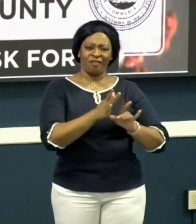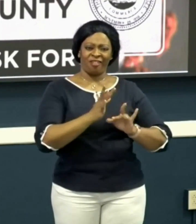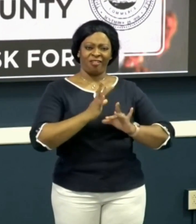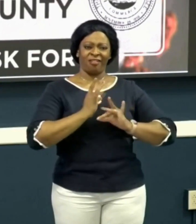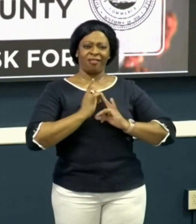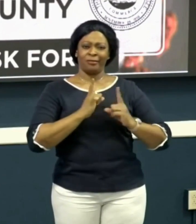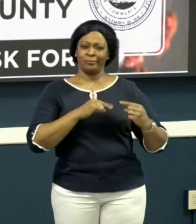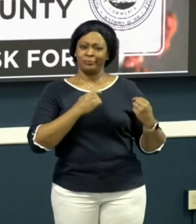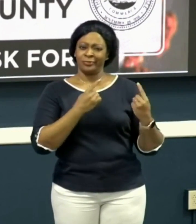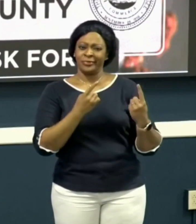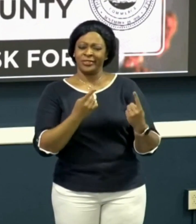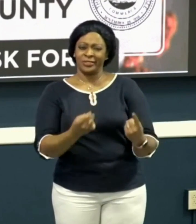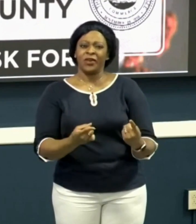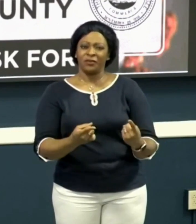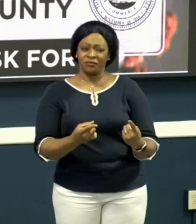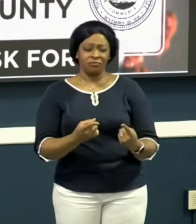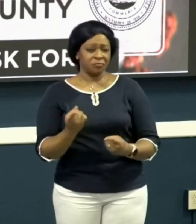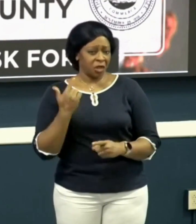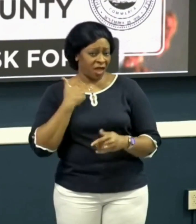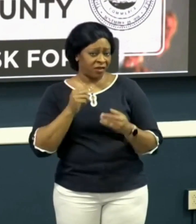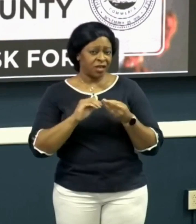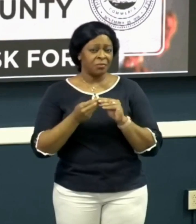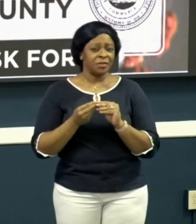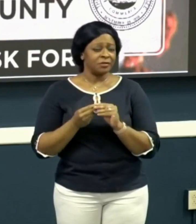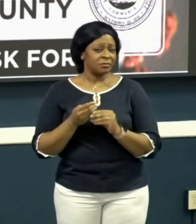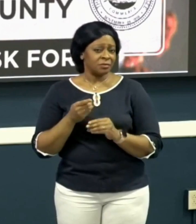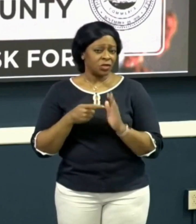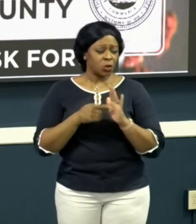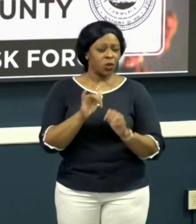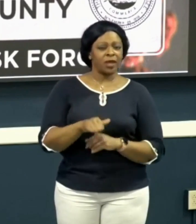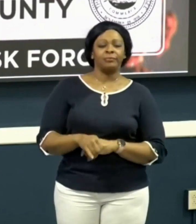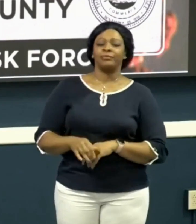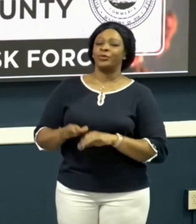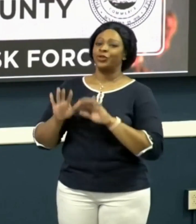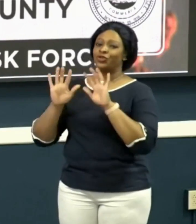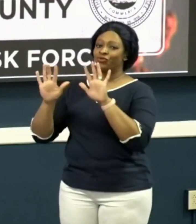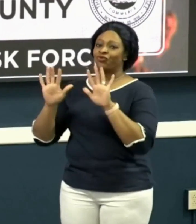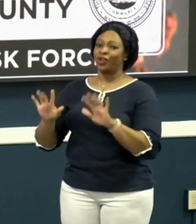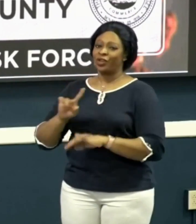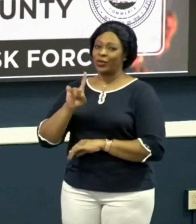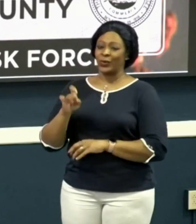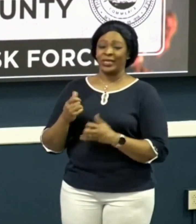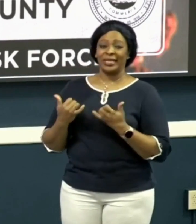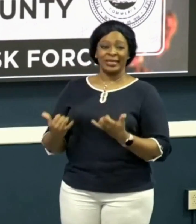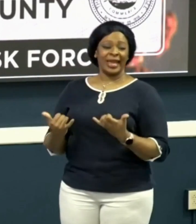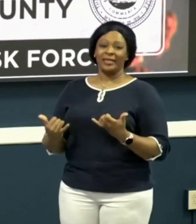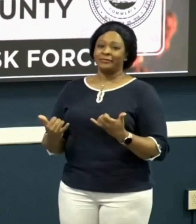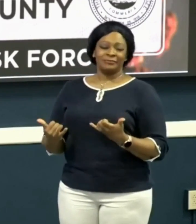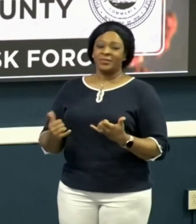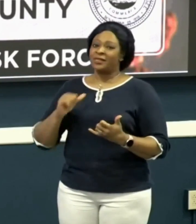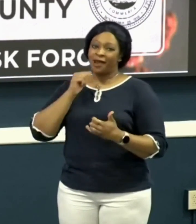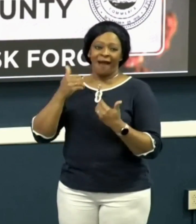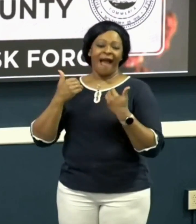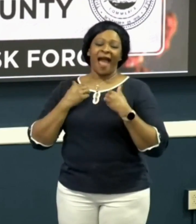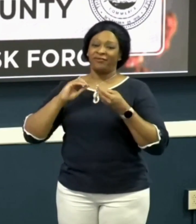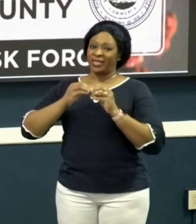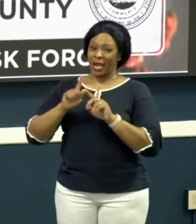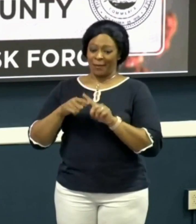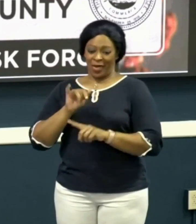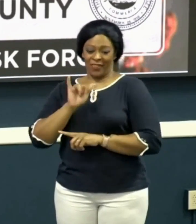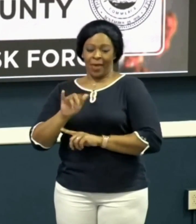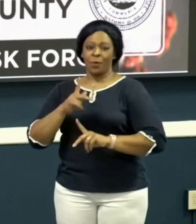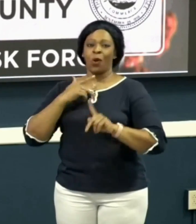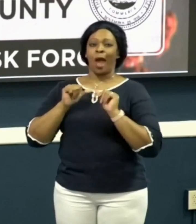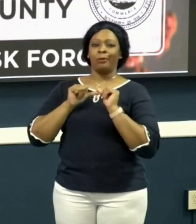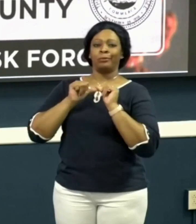long COVID form of this disease. Thank you. Great question, Michaela. As of now, we do not have data on that